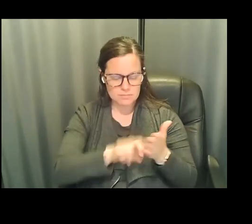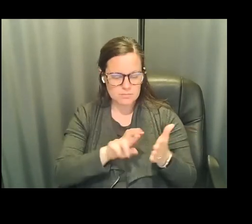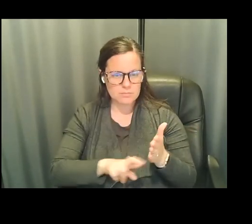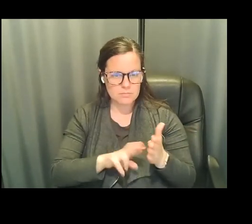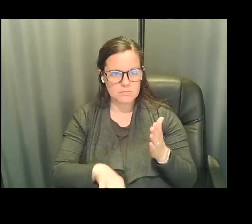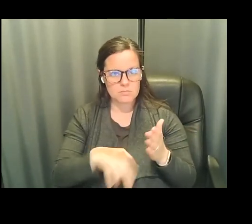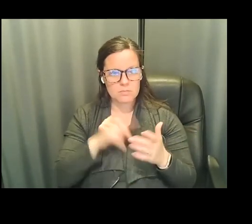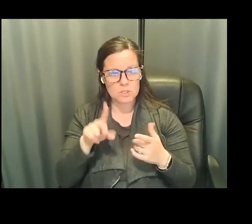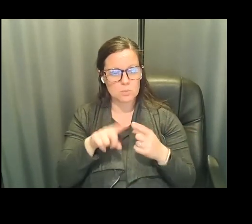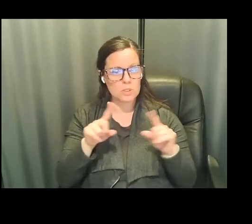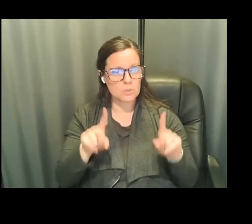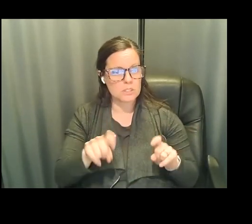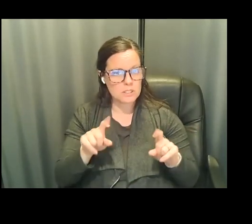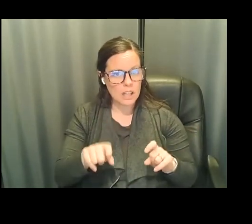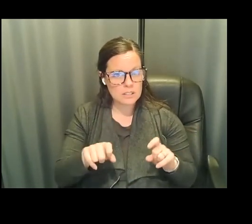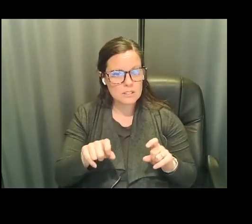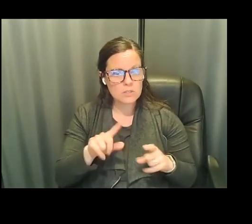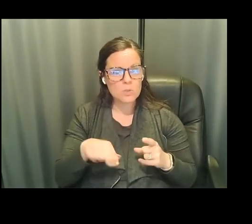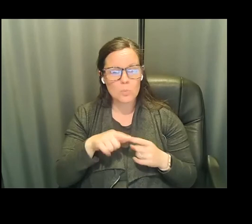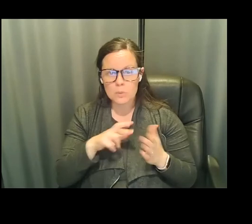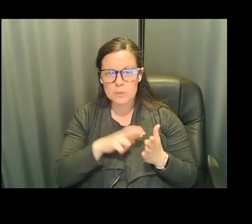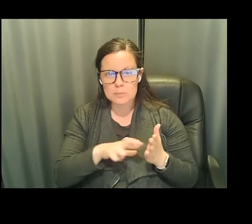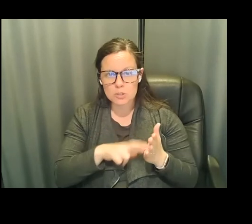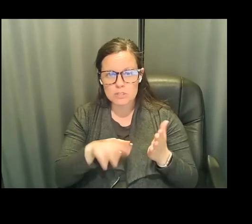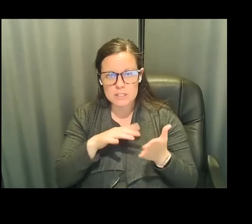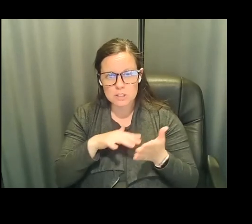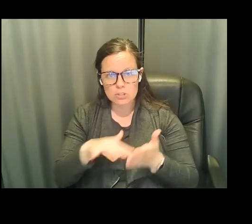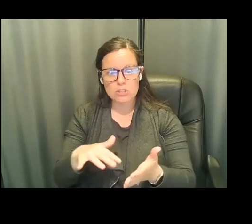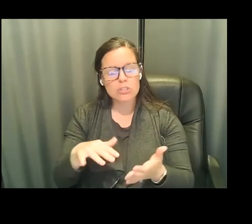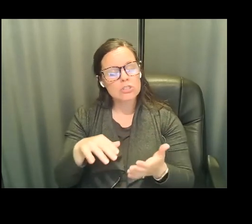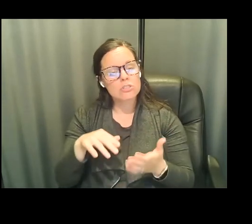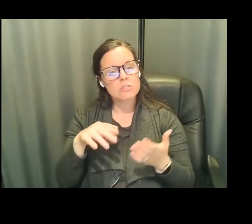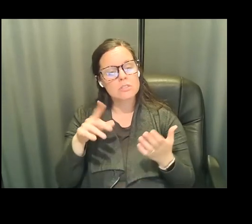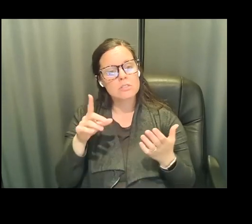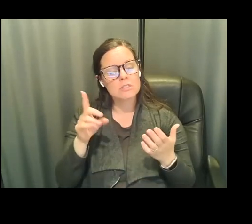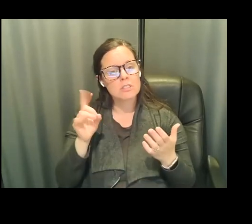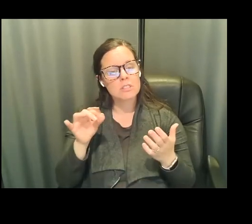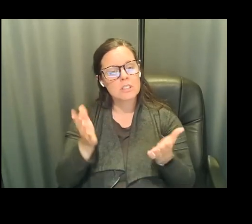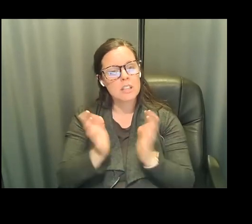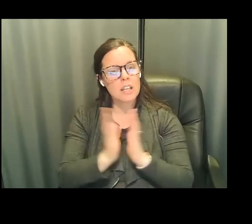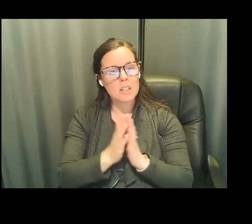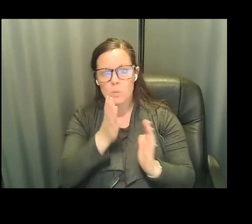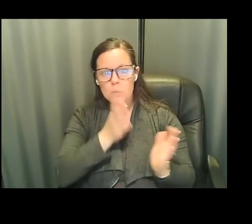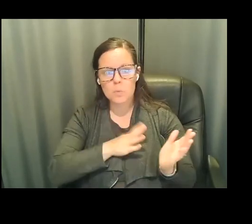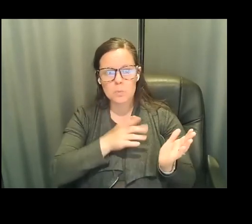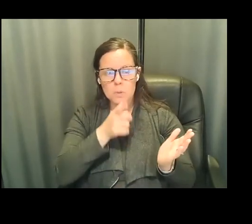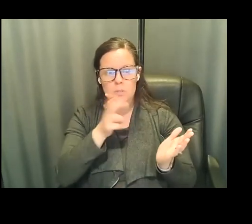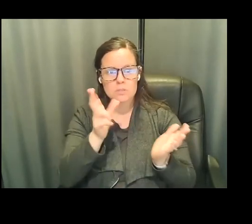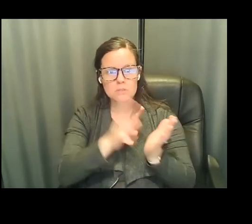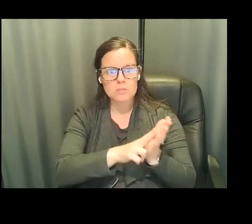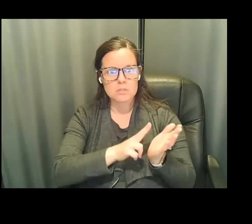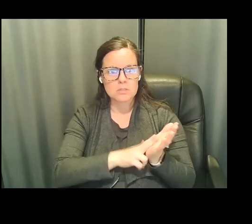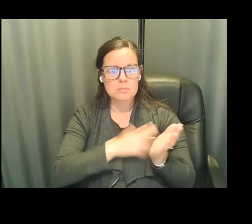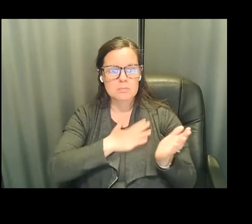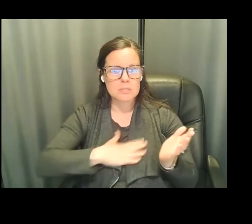we're testing, when it was being researched, it did ask that women who were enrolled should not get